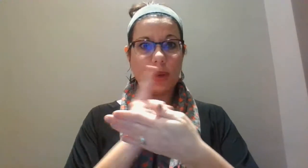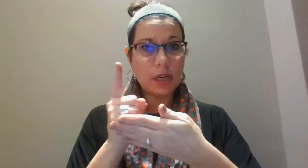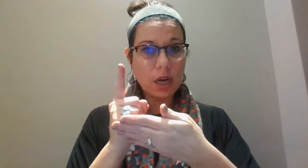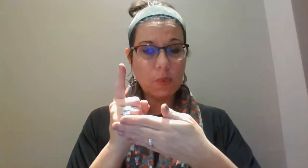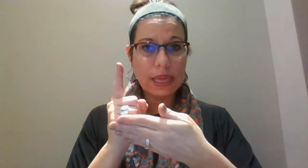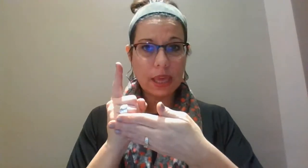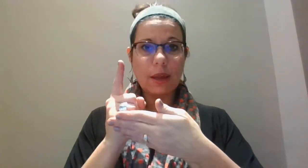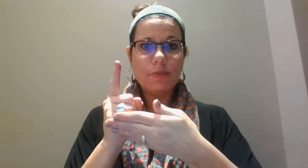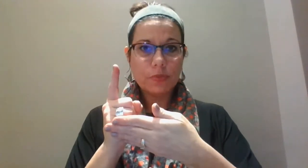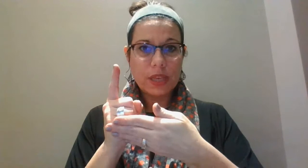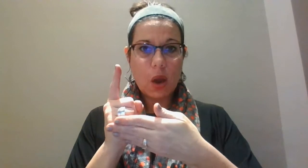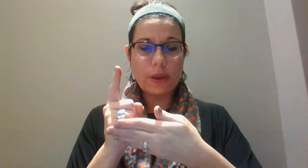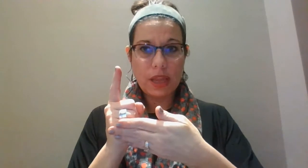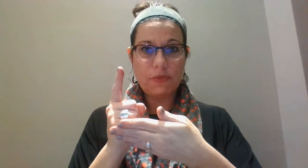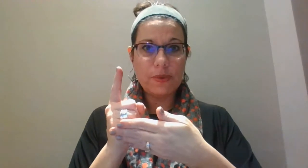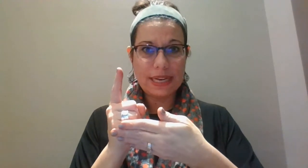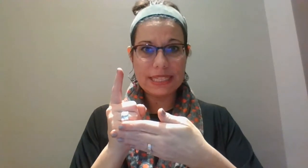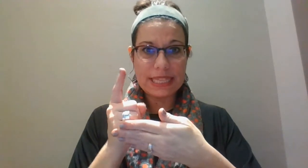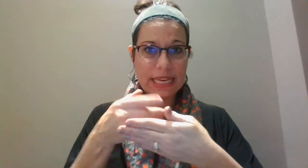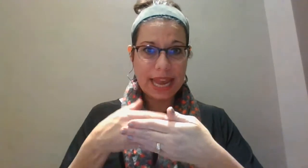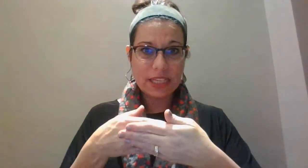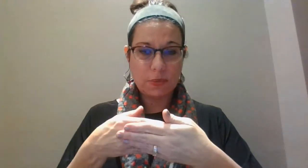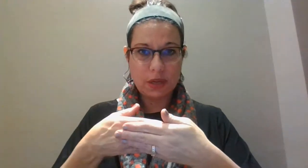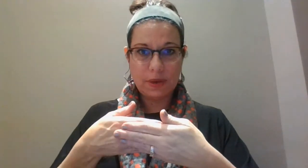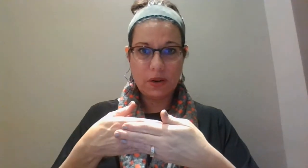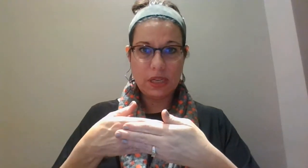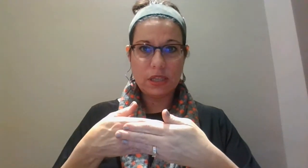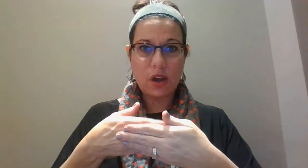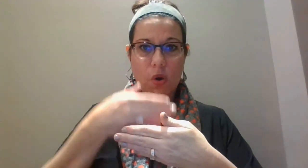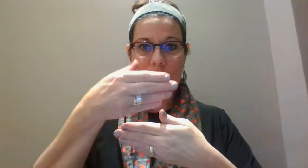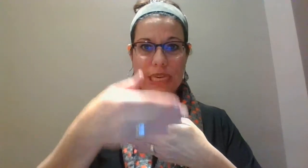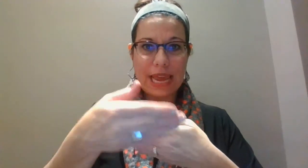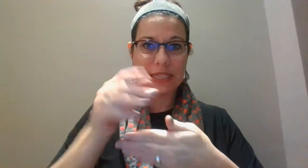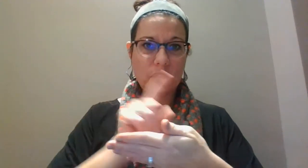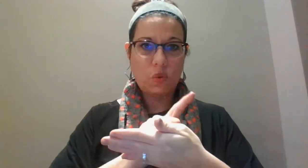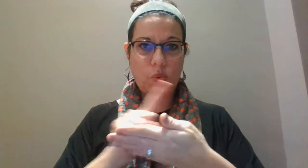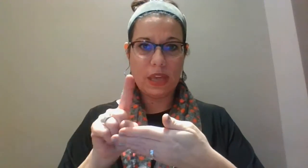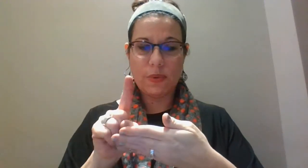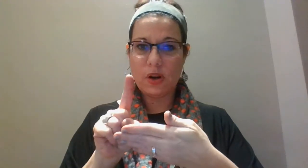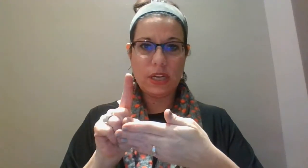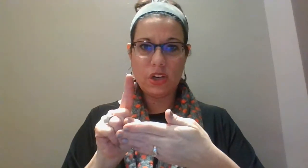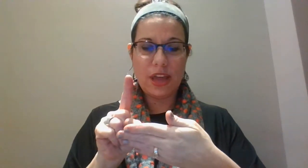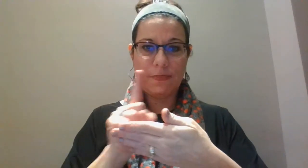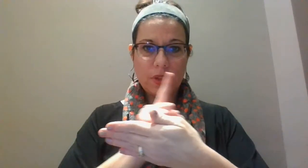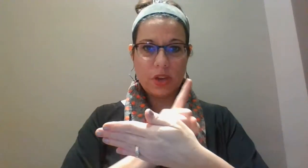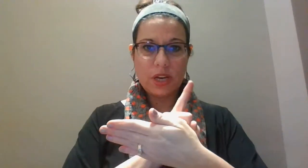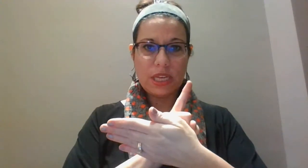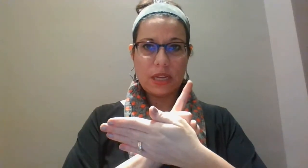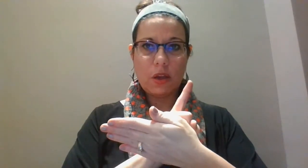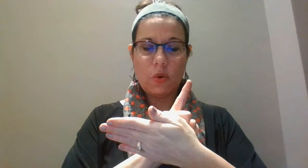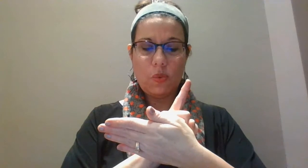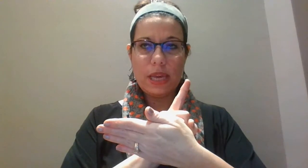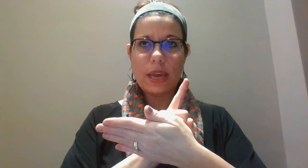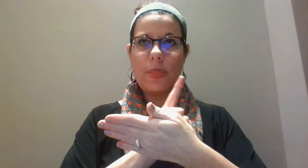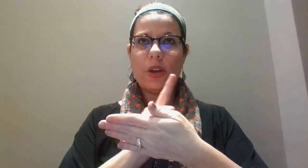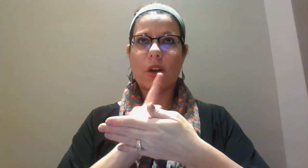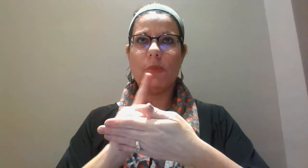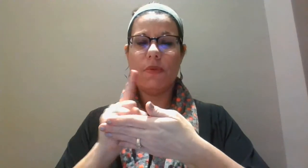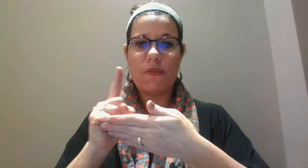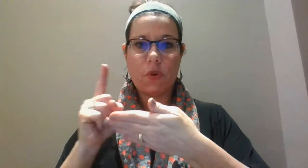here's our week. Now, if we wanted to say next week, we don't need to go next week. We don't need to do that. You're going to take the week and then you're going to move it